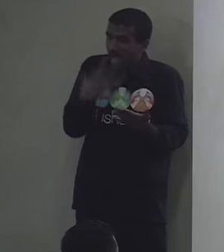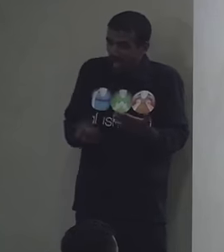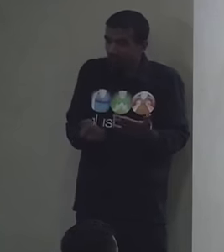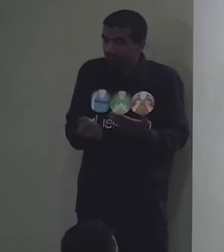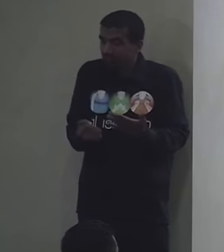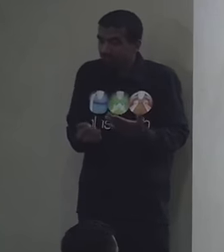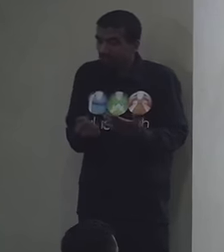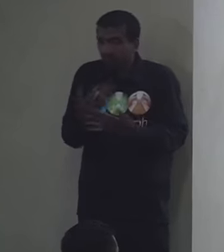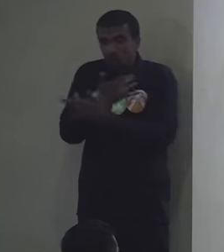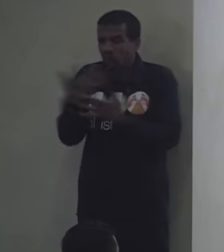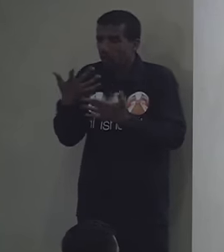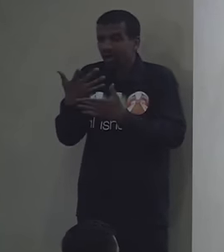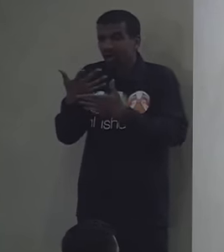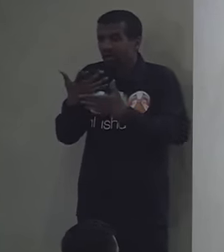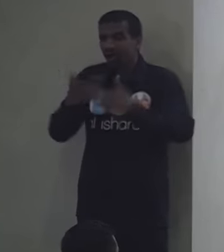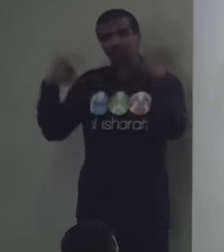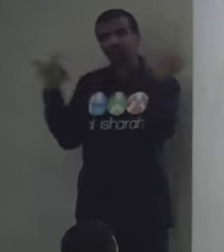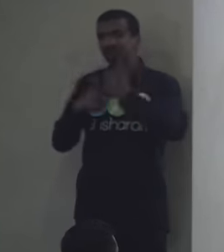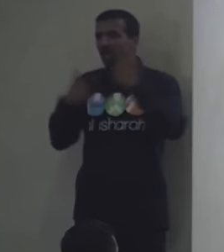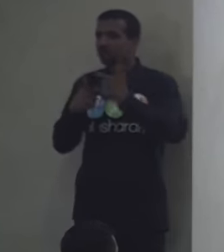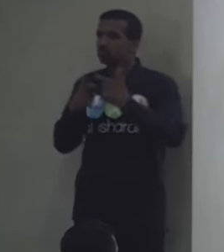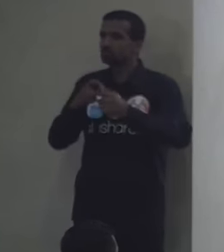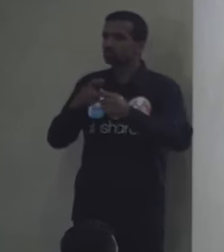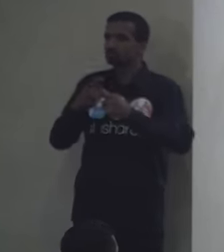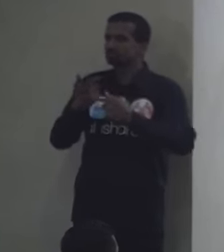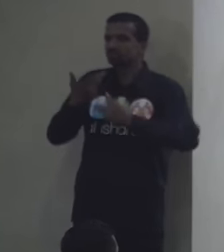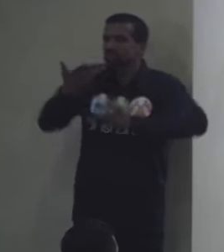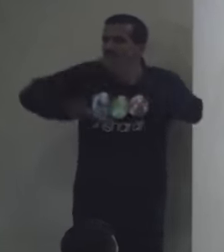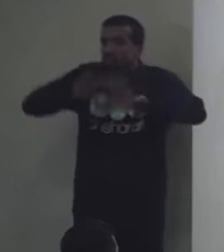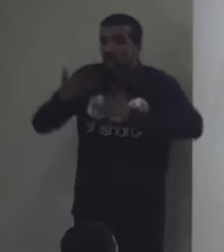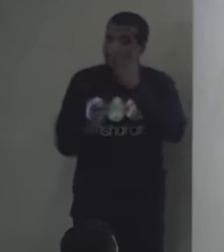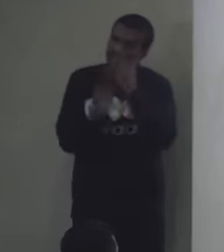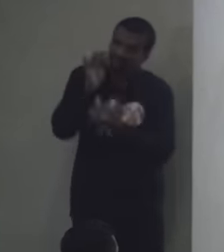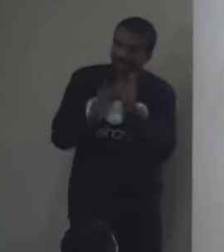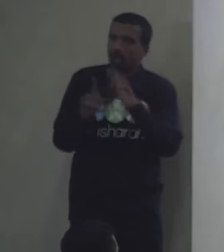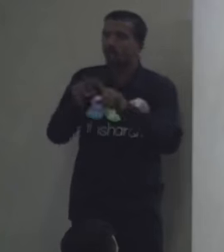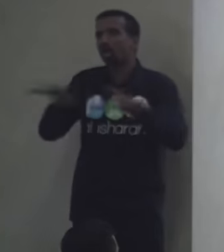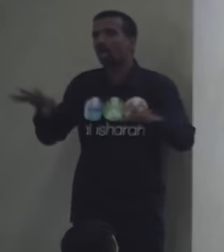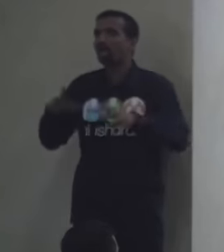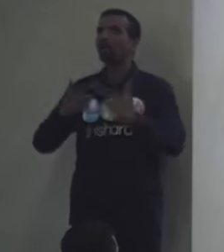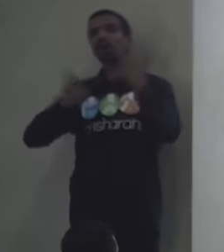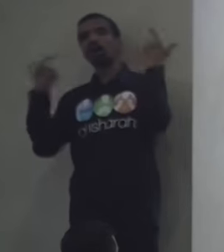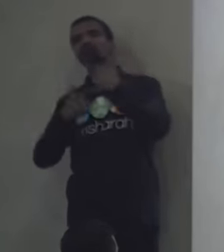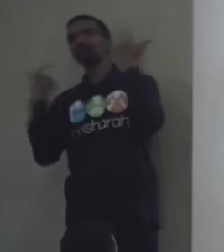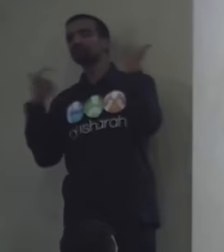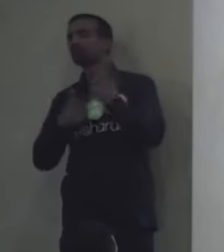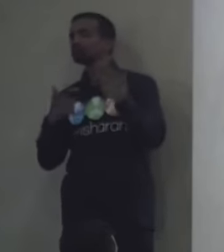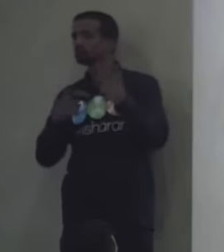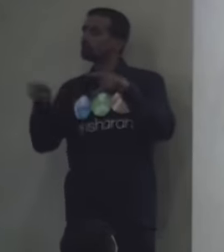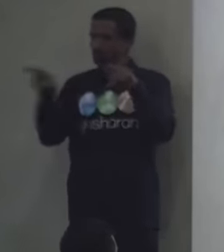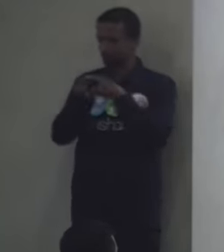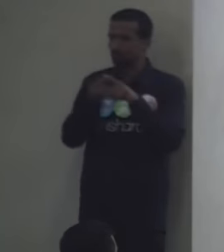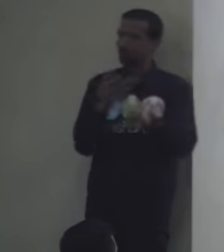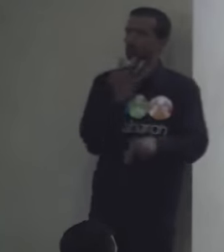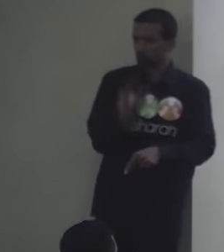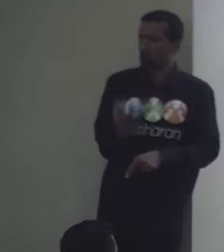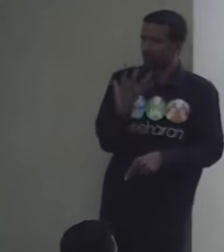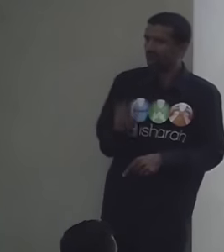tradition, there's some oral literature that has some mention of Gahnam, which is close to the Arabic word Jahannam, right? We